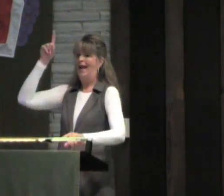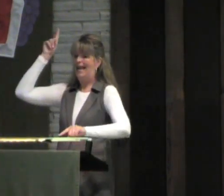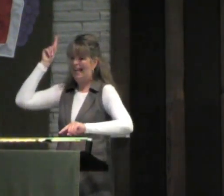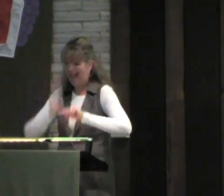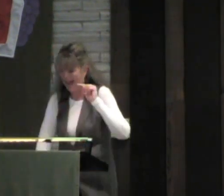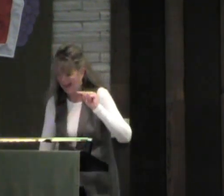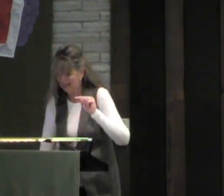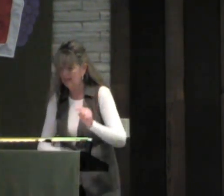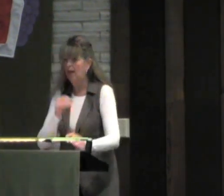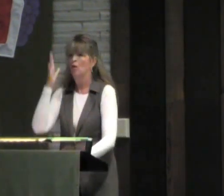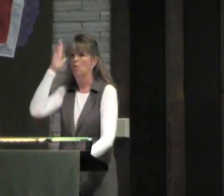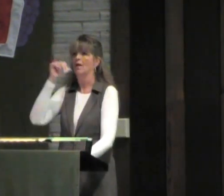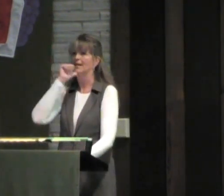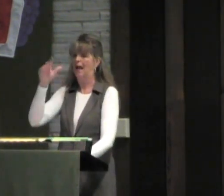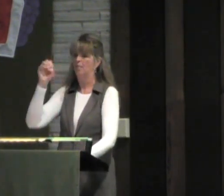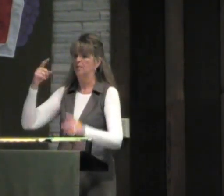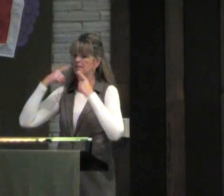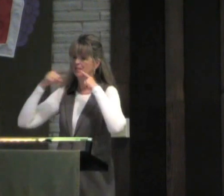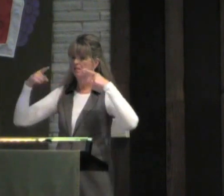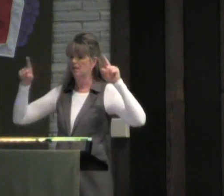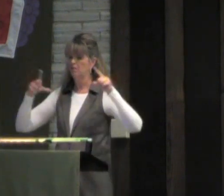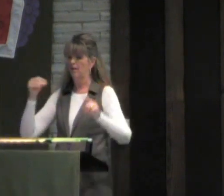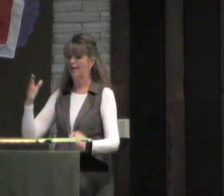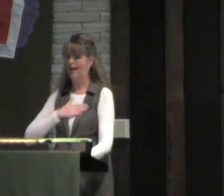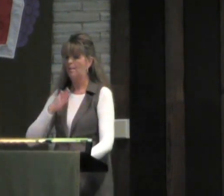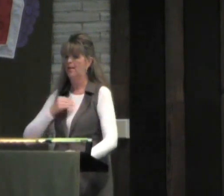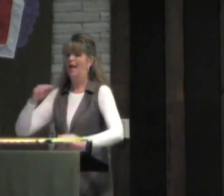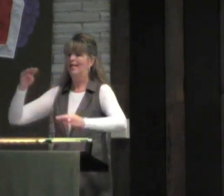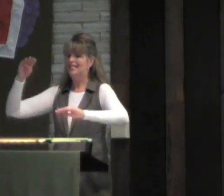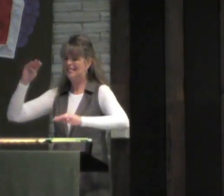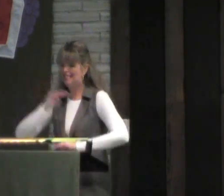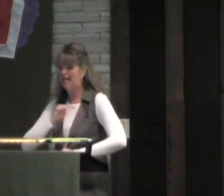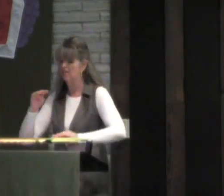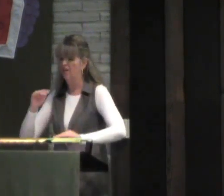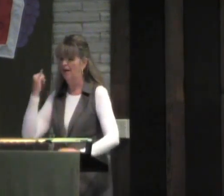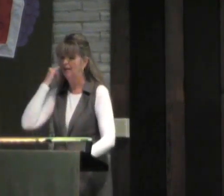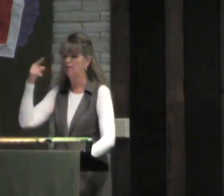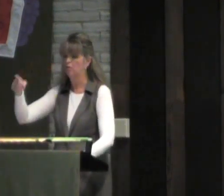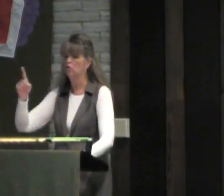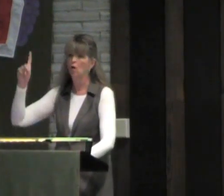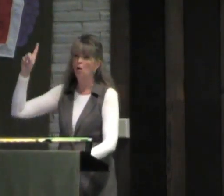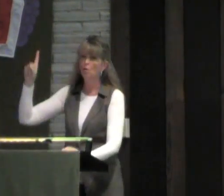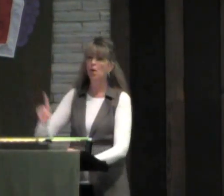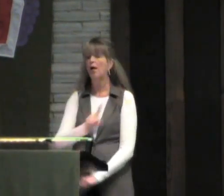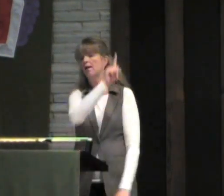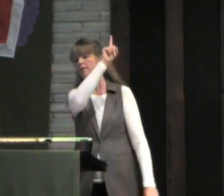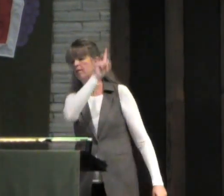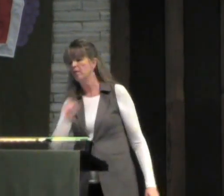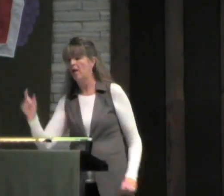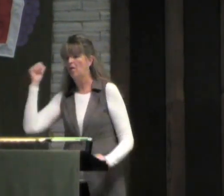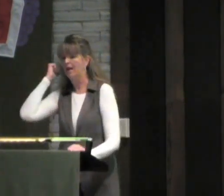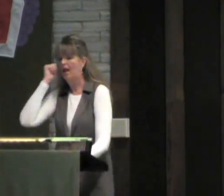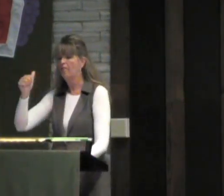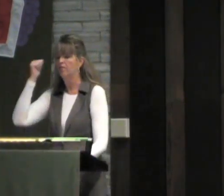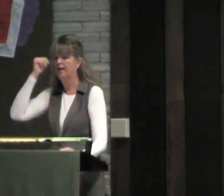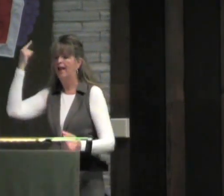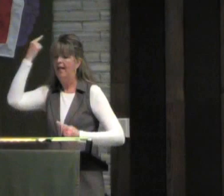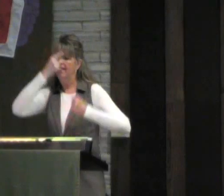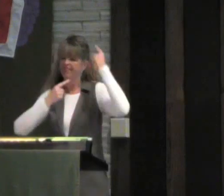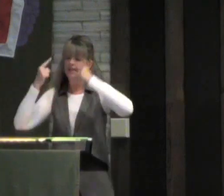you can't be successful and satisfied if you're just walking around